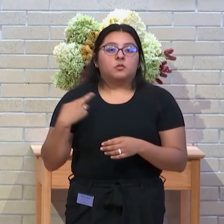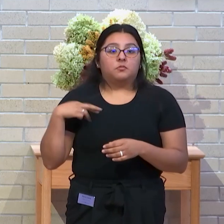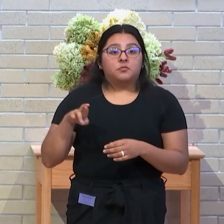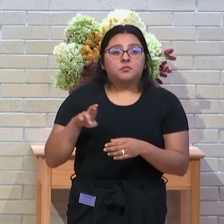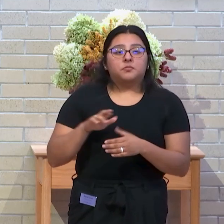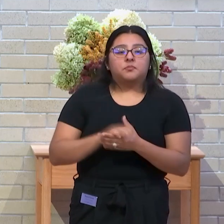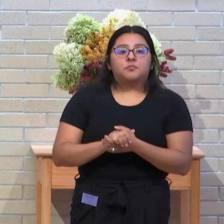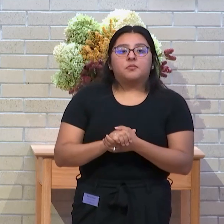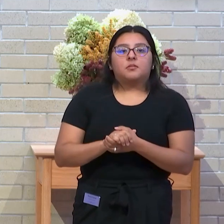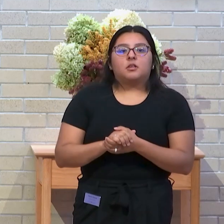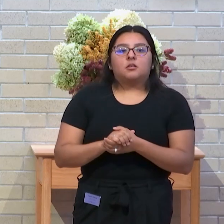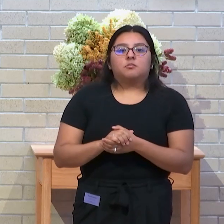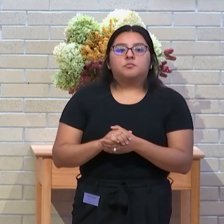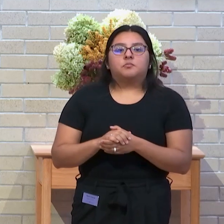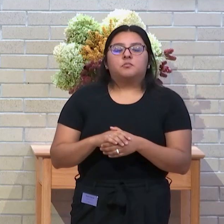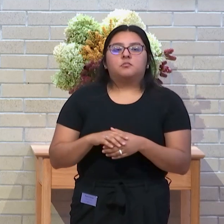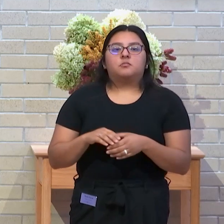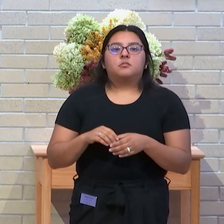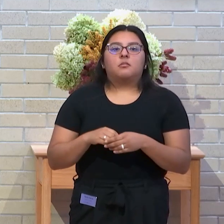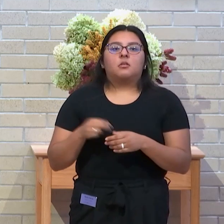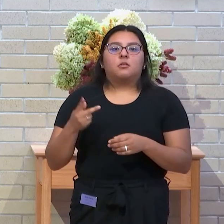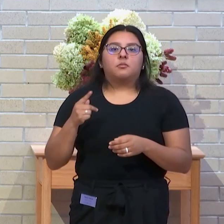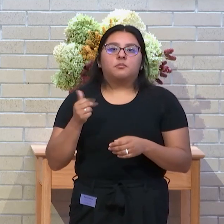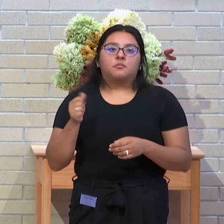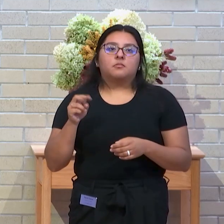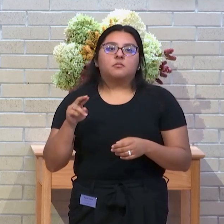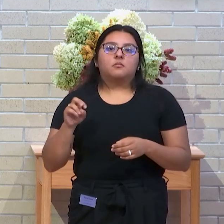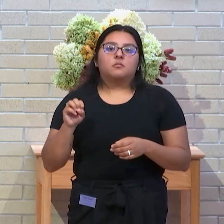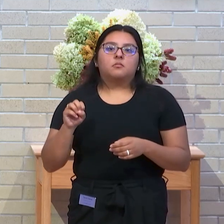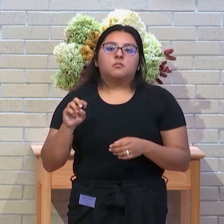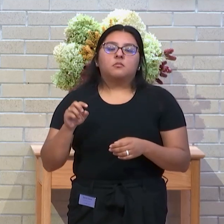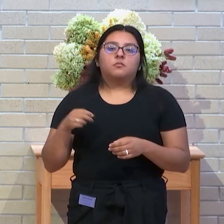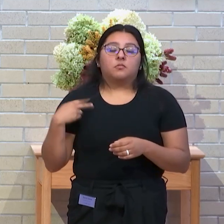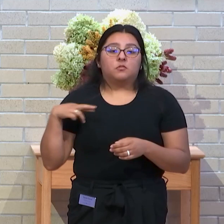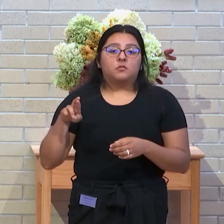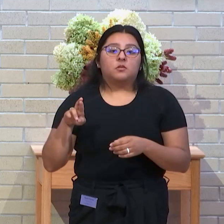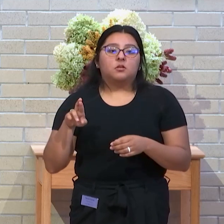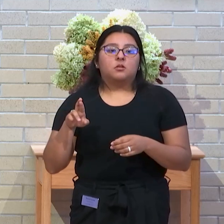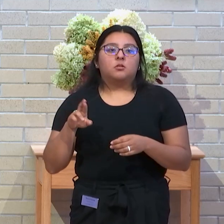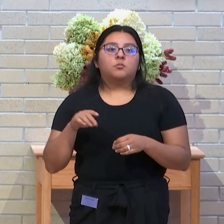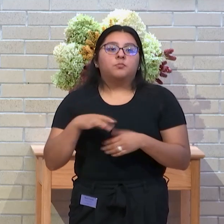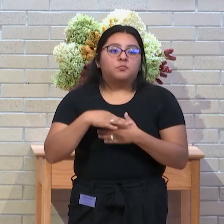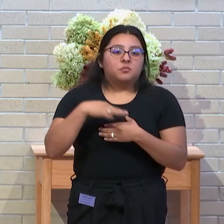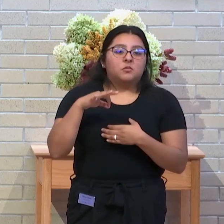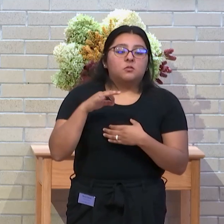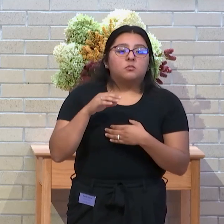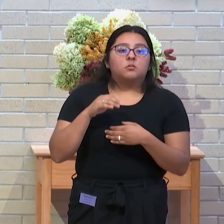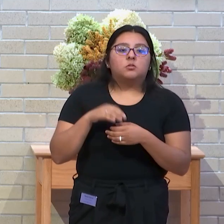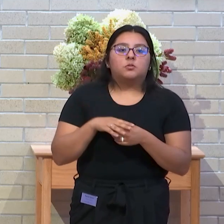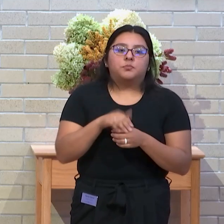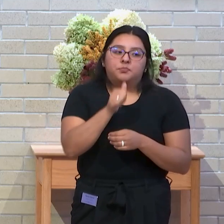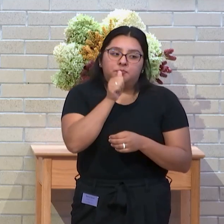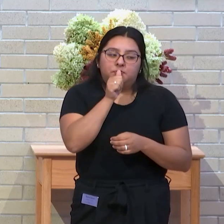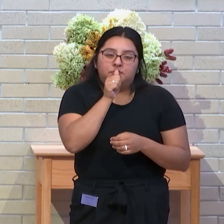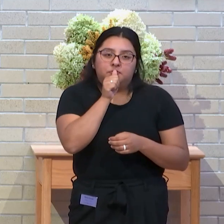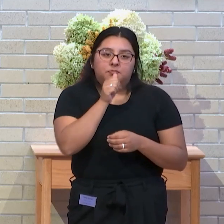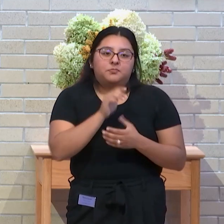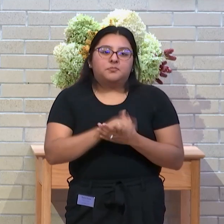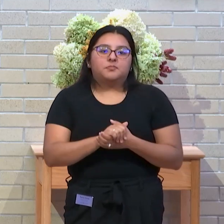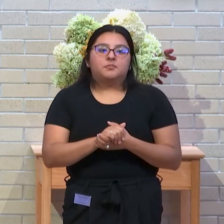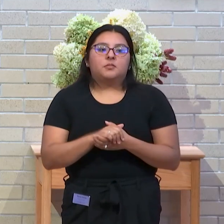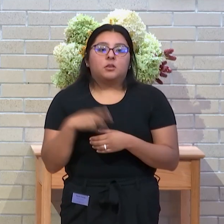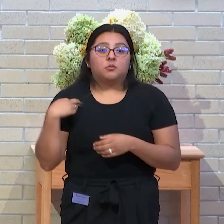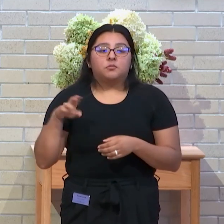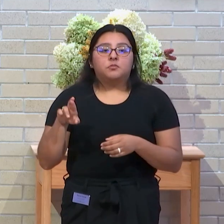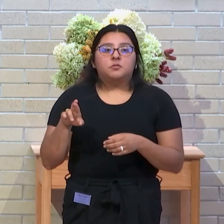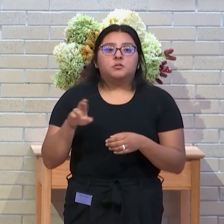one of their ceremonies. The Kachina religion is incredibly spiritual and very private. The religion